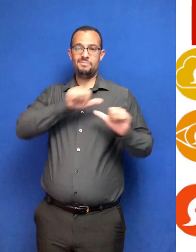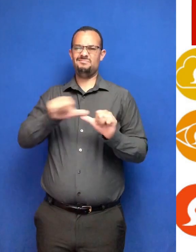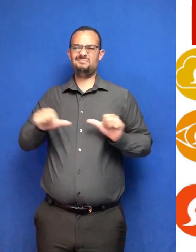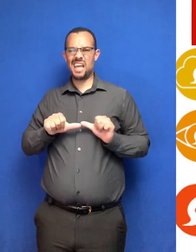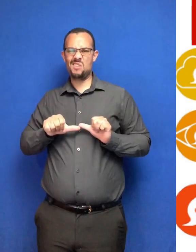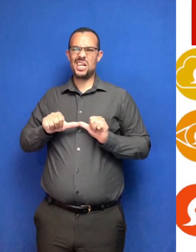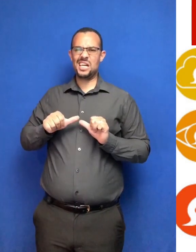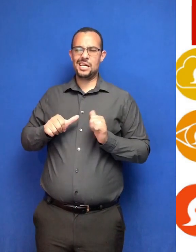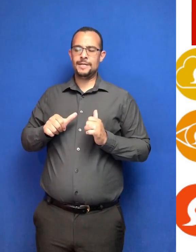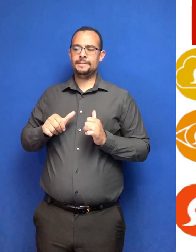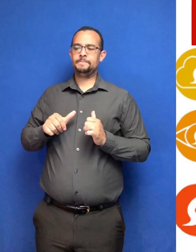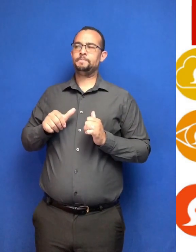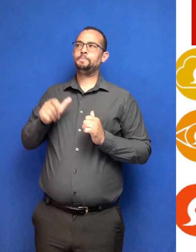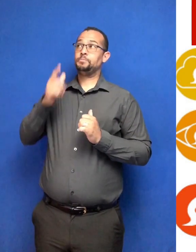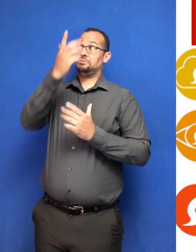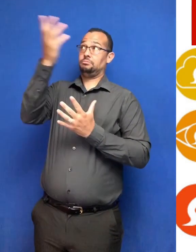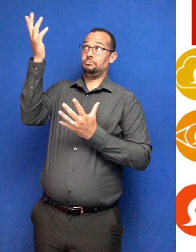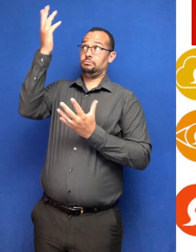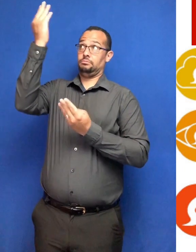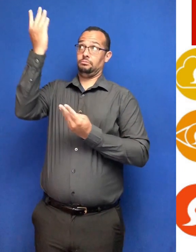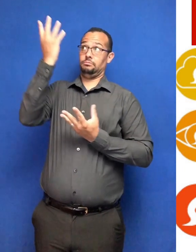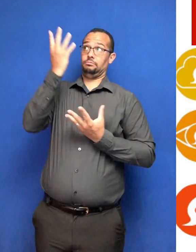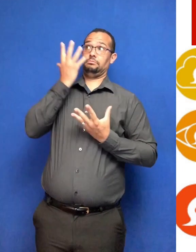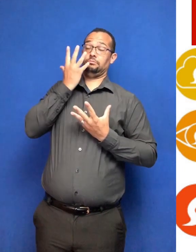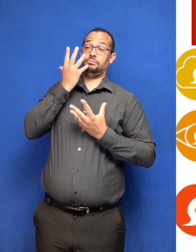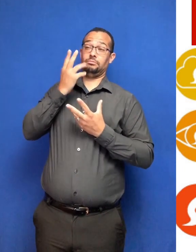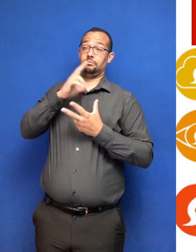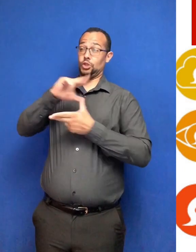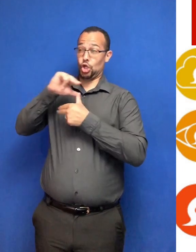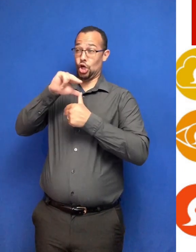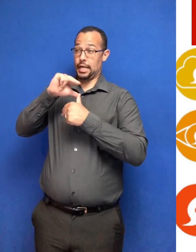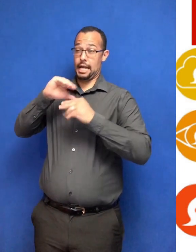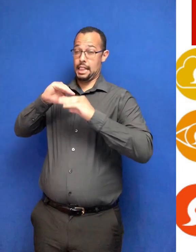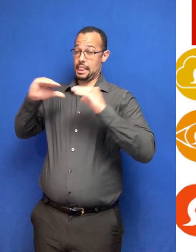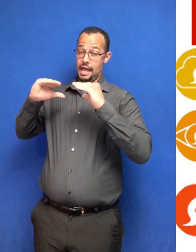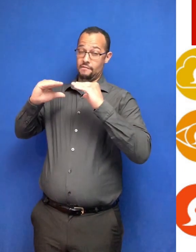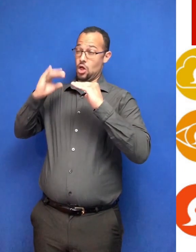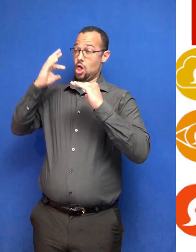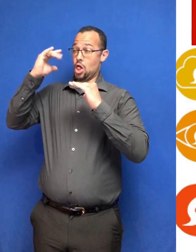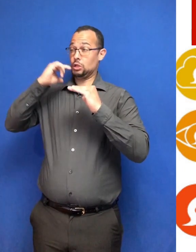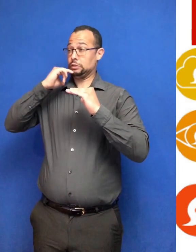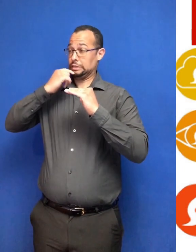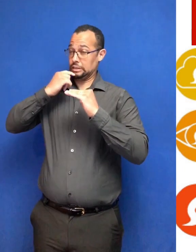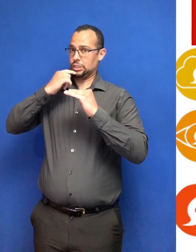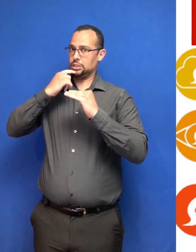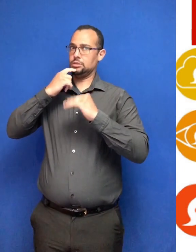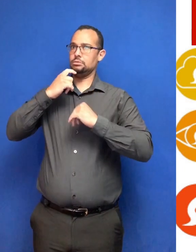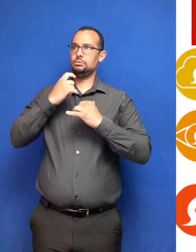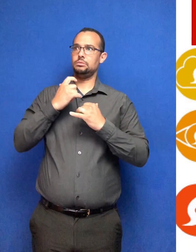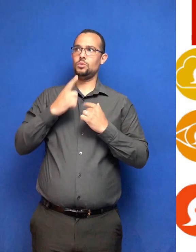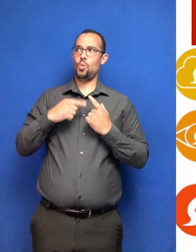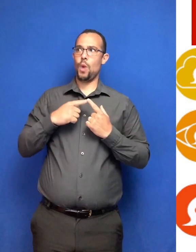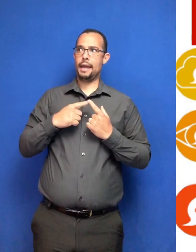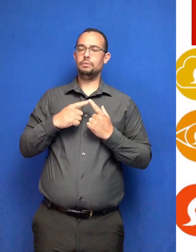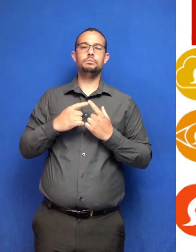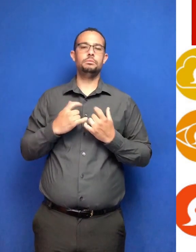the direction is because of the level of the hurricane that they're expecting, then this is the time to do